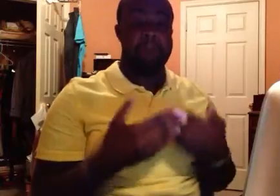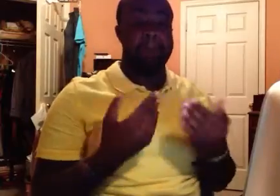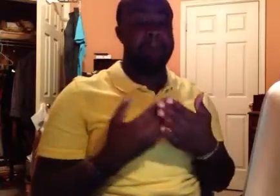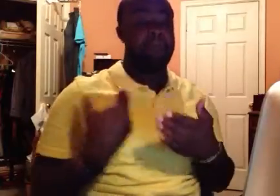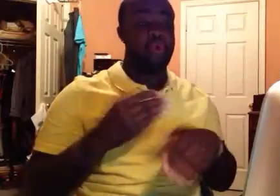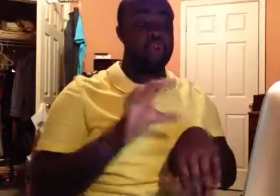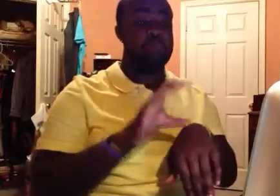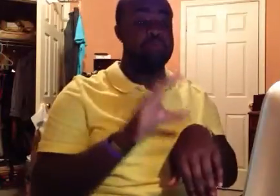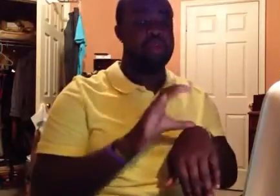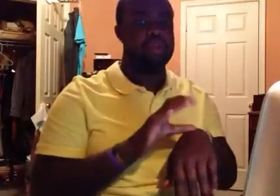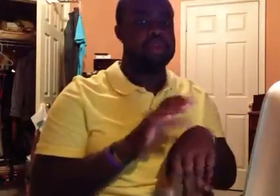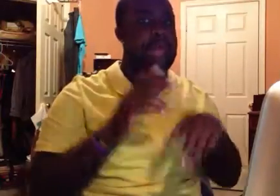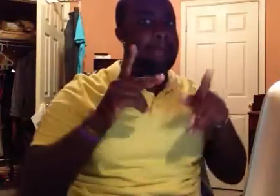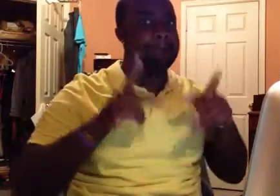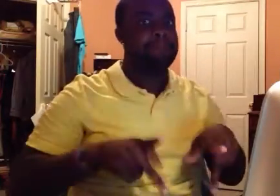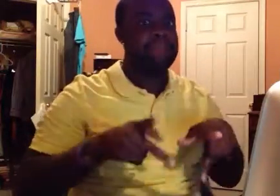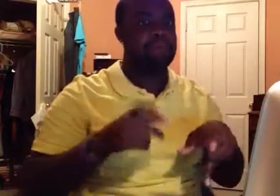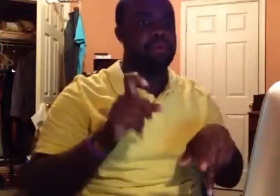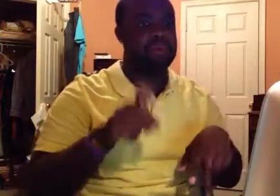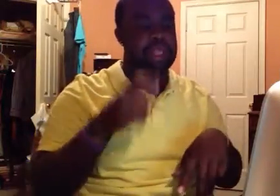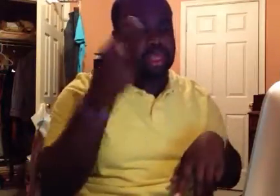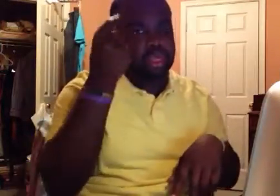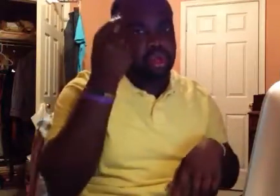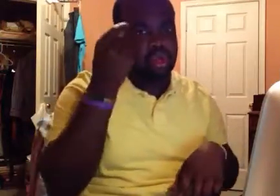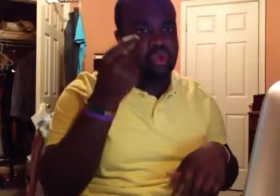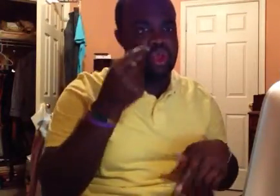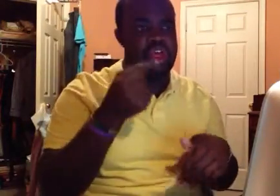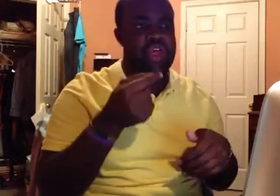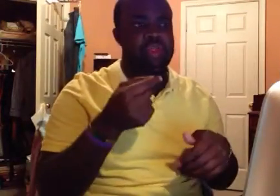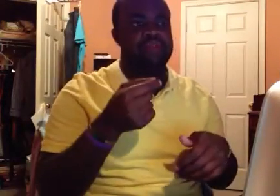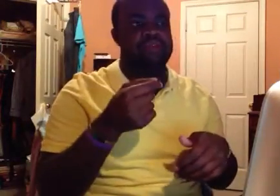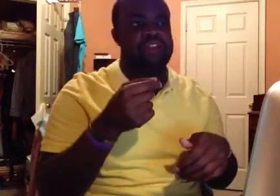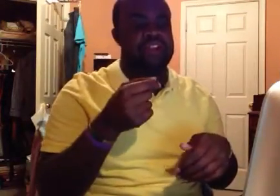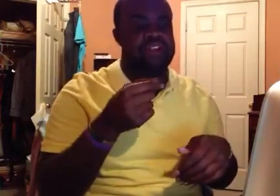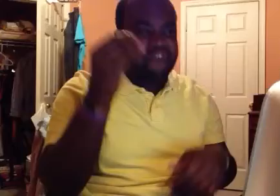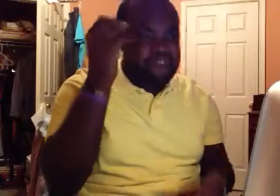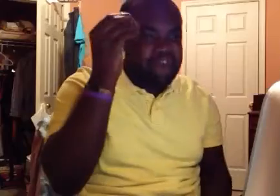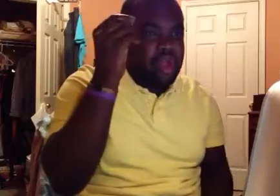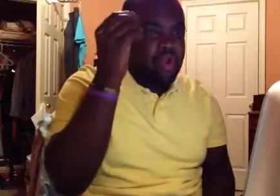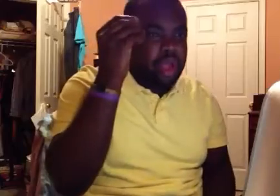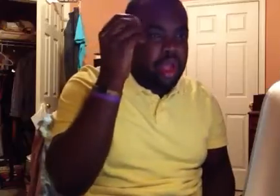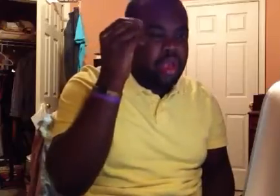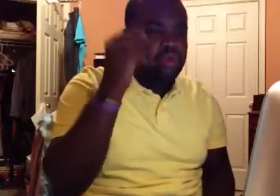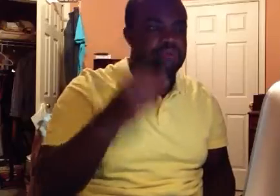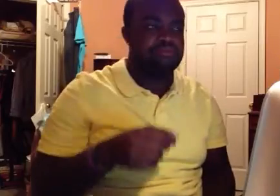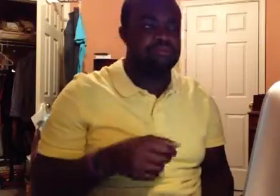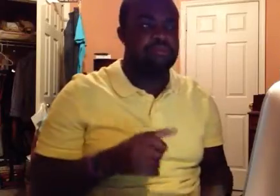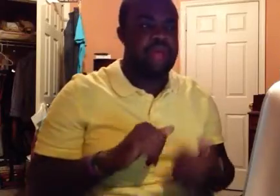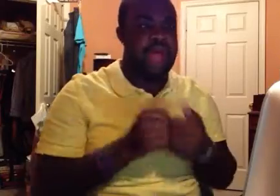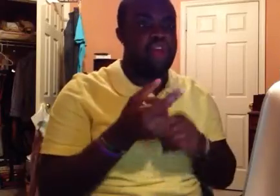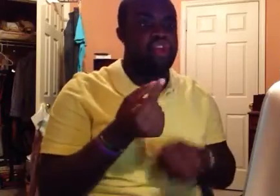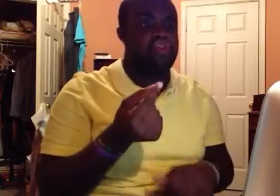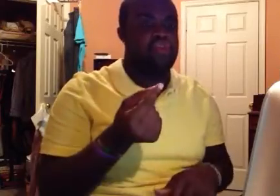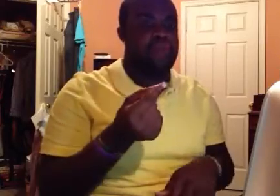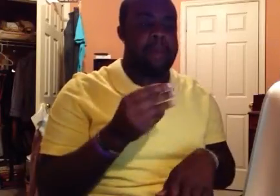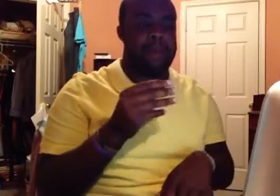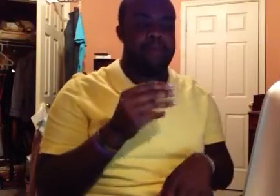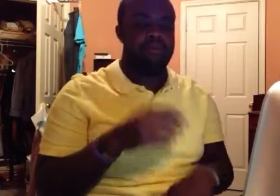had to be figured by hand, you can imagine how much time that would have taken for someone to have to do manually. Once that's been